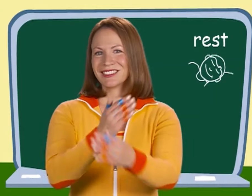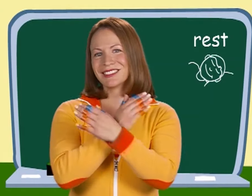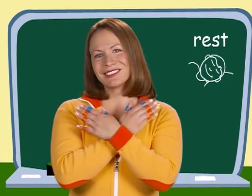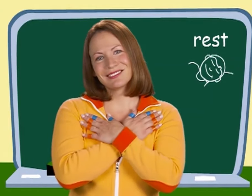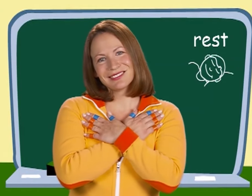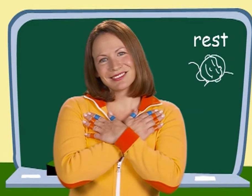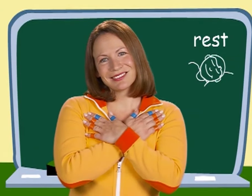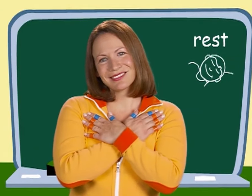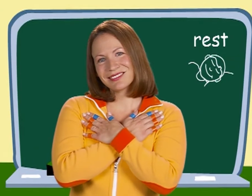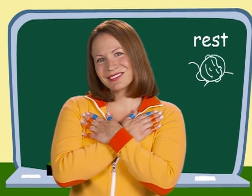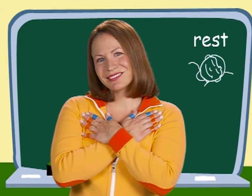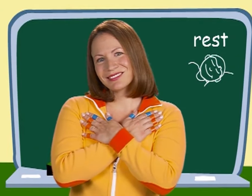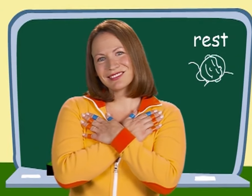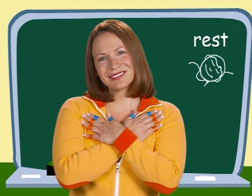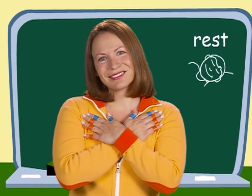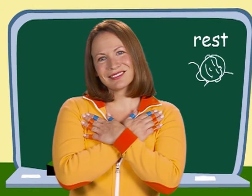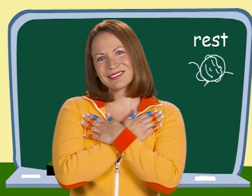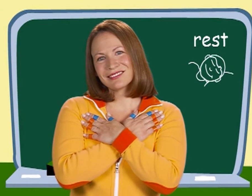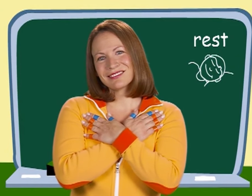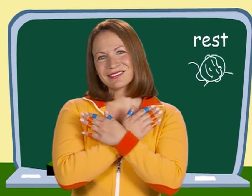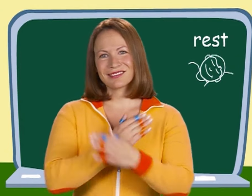Let's sign rest.